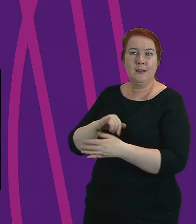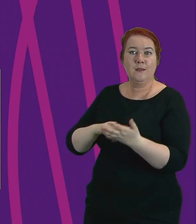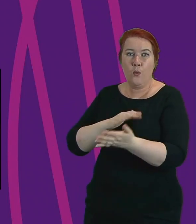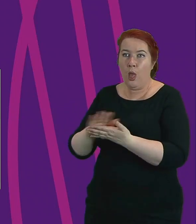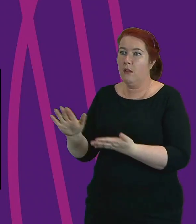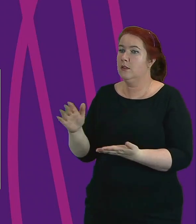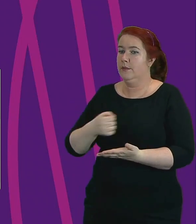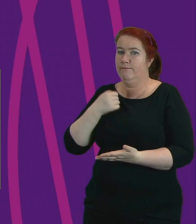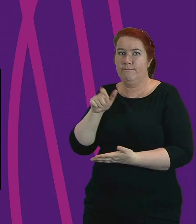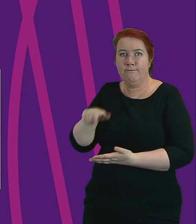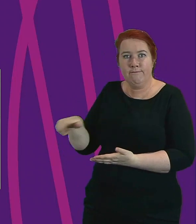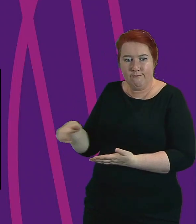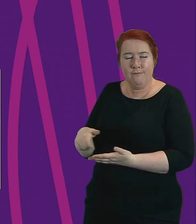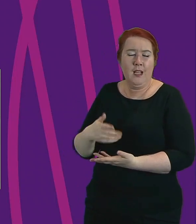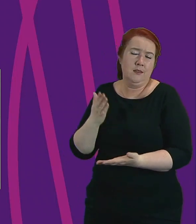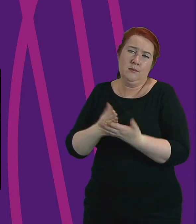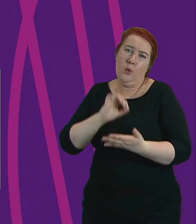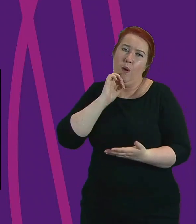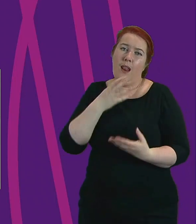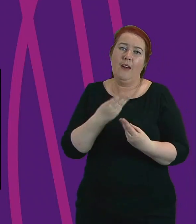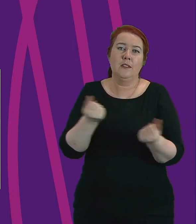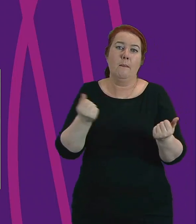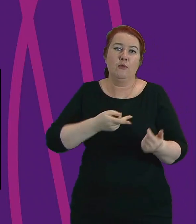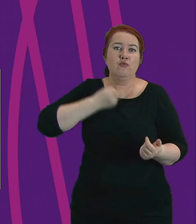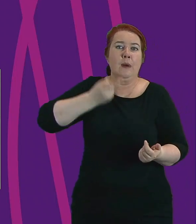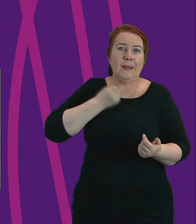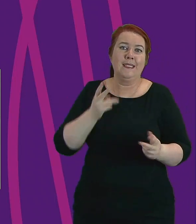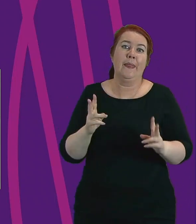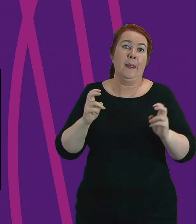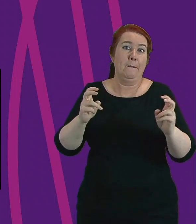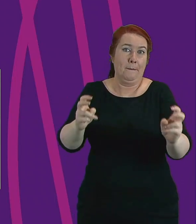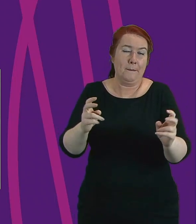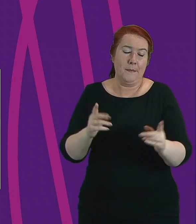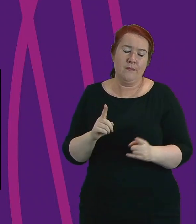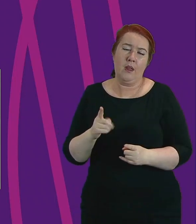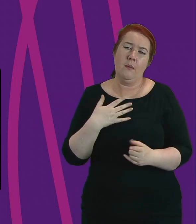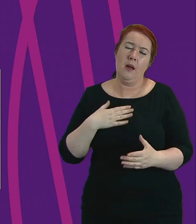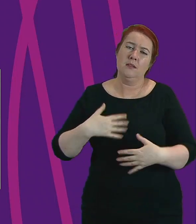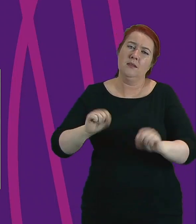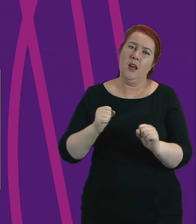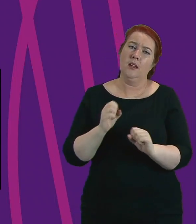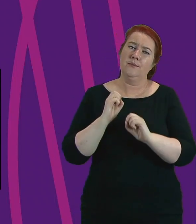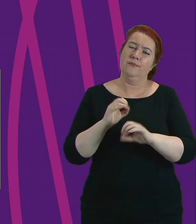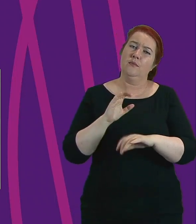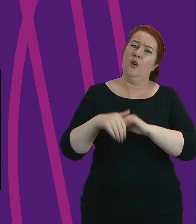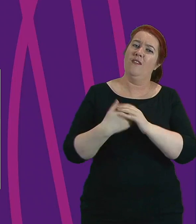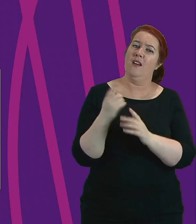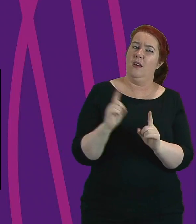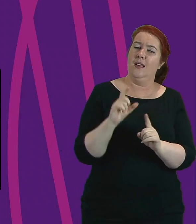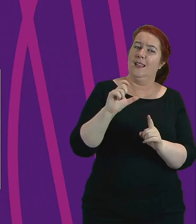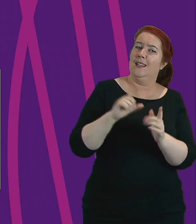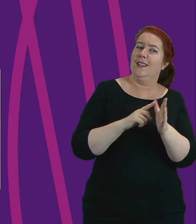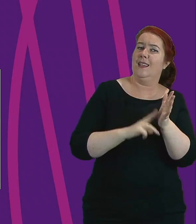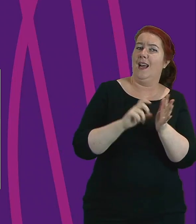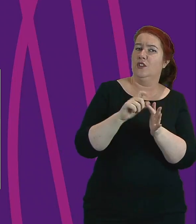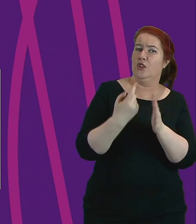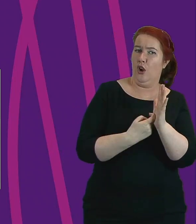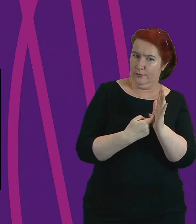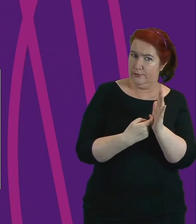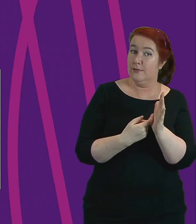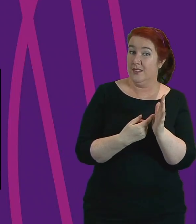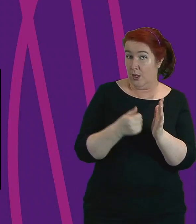will be a repetition in terms of the themes today, but if I begin by speaking about cancer, because we know that cancer is the